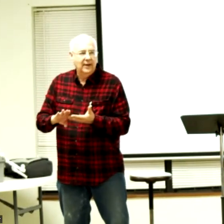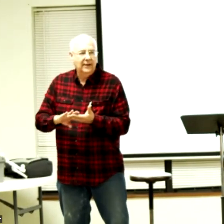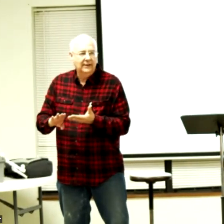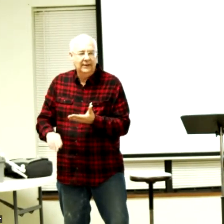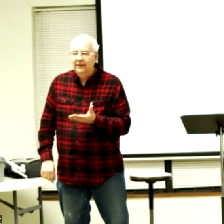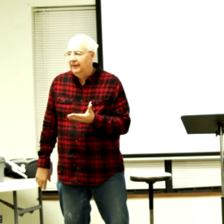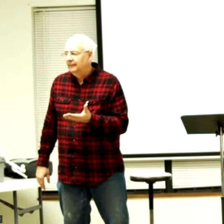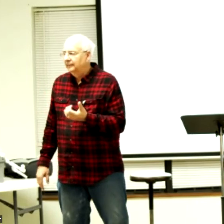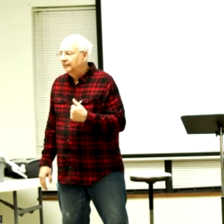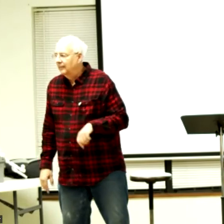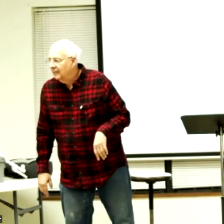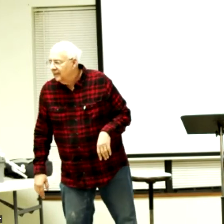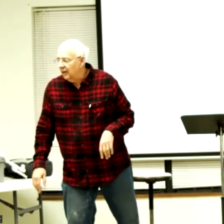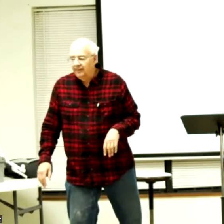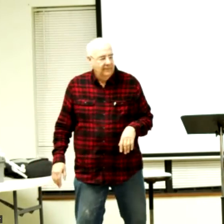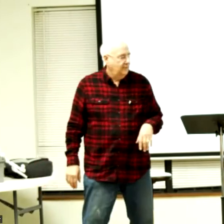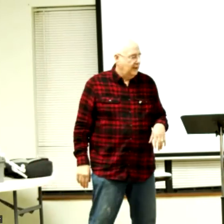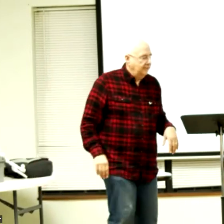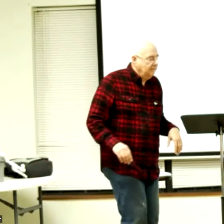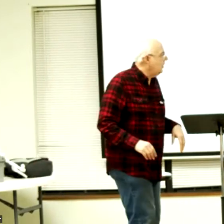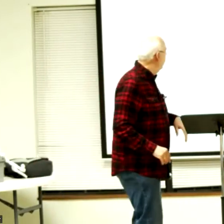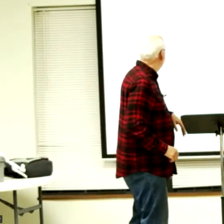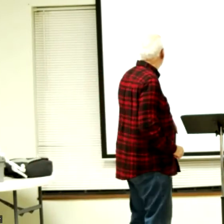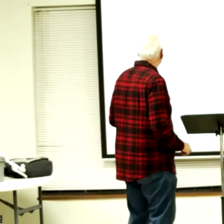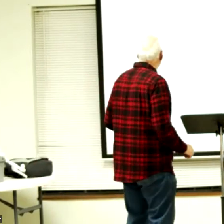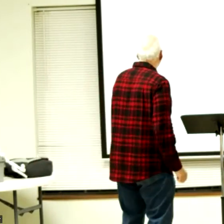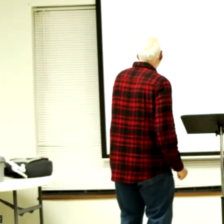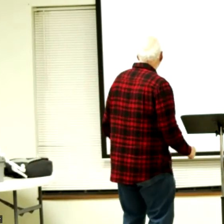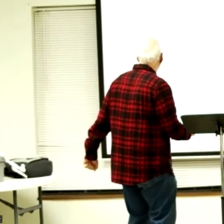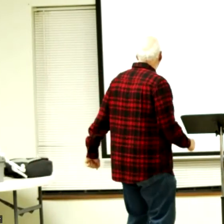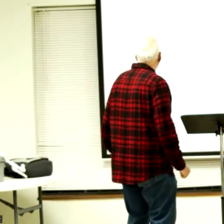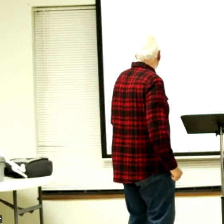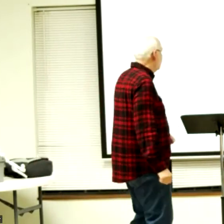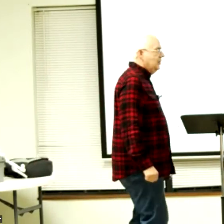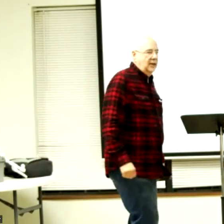okay? So, very good. Okay. Yes and no.